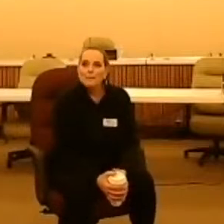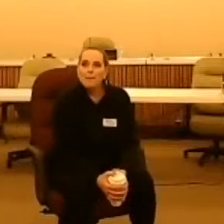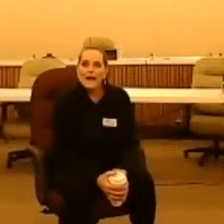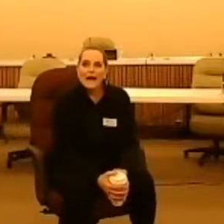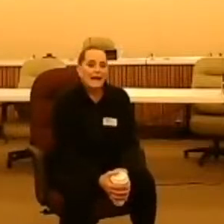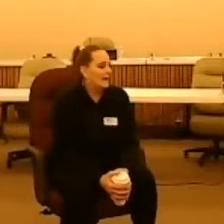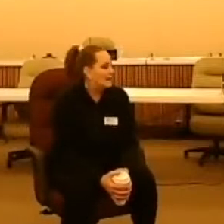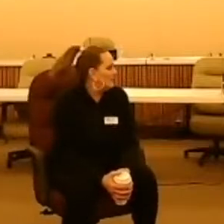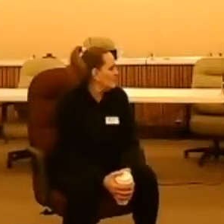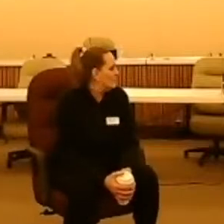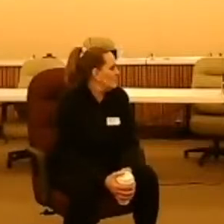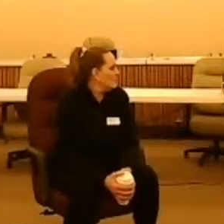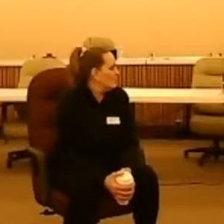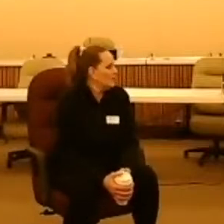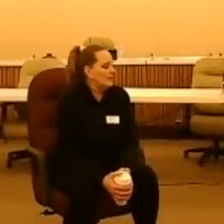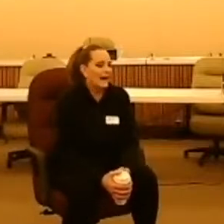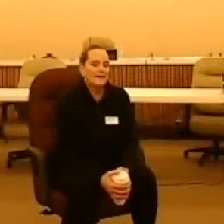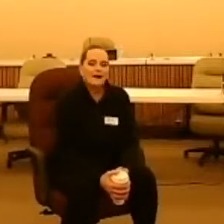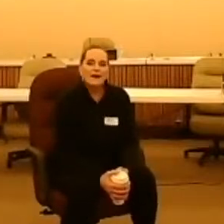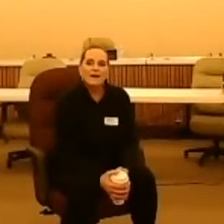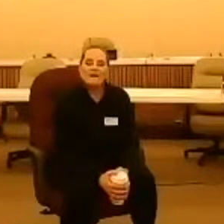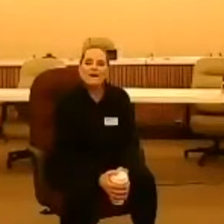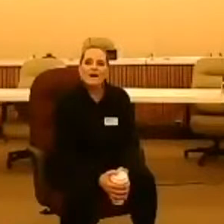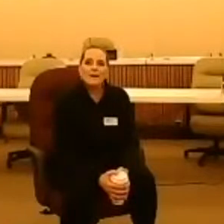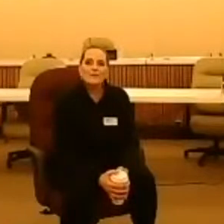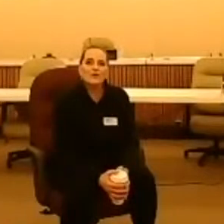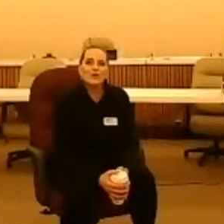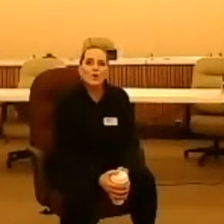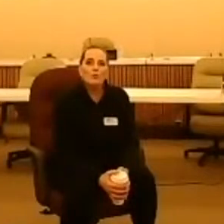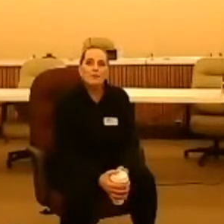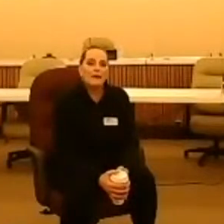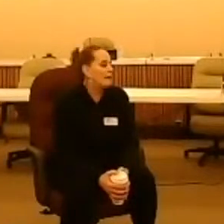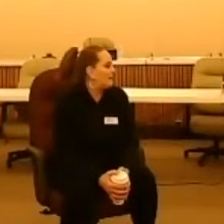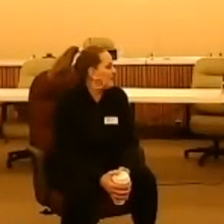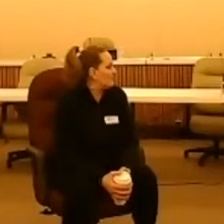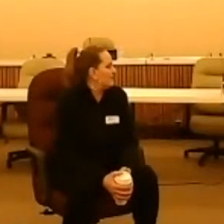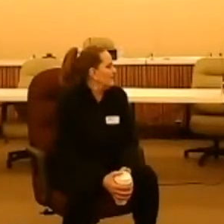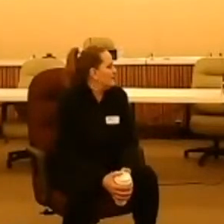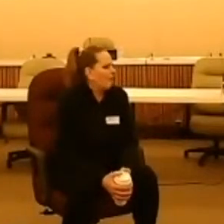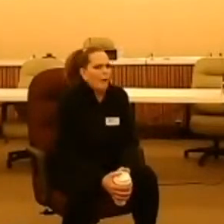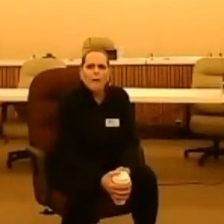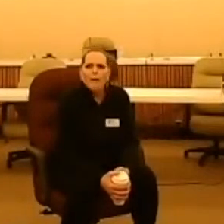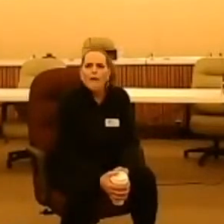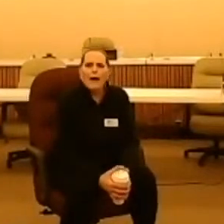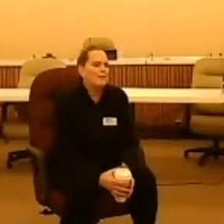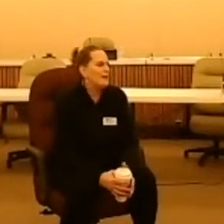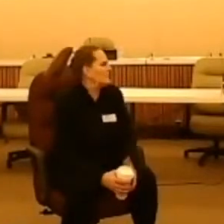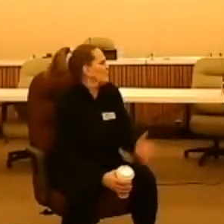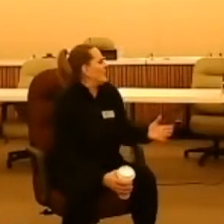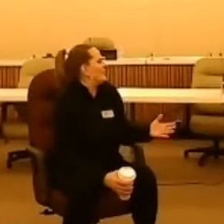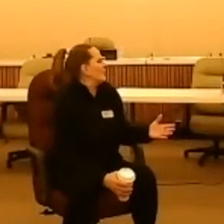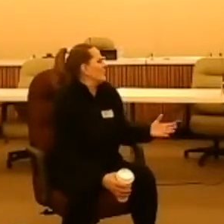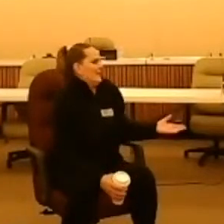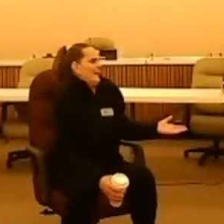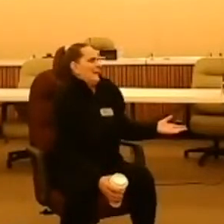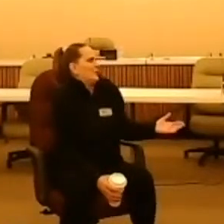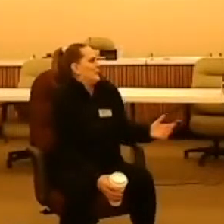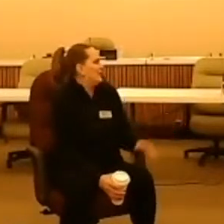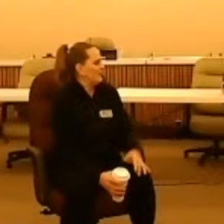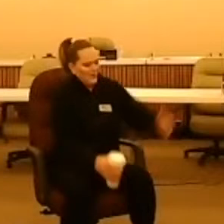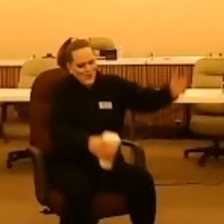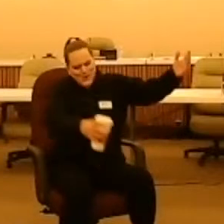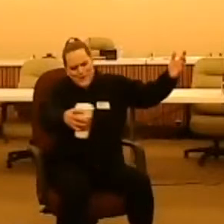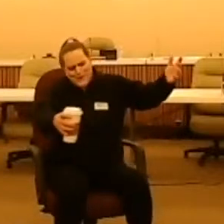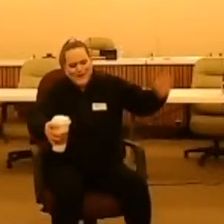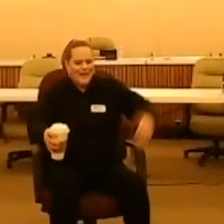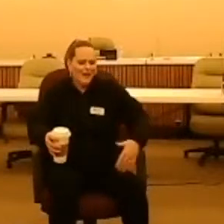Well, it's not like this all the time, thank God. I was gonna go home and paint my basement. We ain't painting tonight. I was gonna be out here at like 8:30.